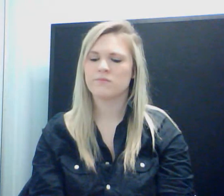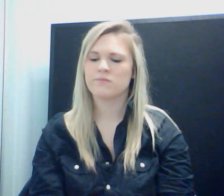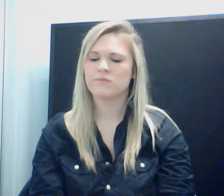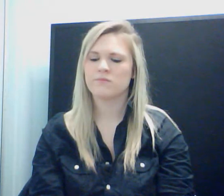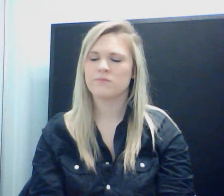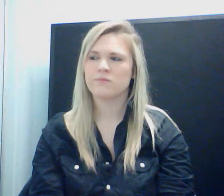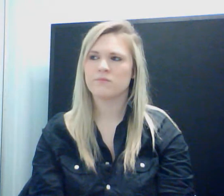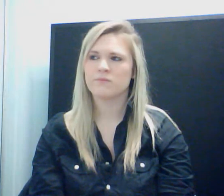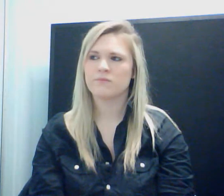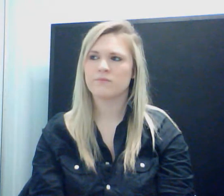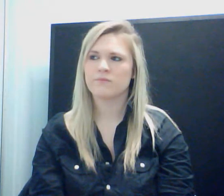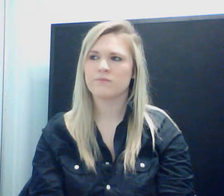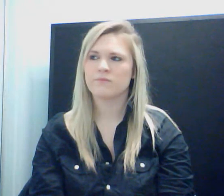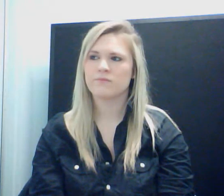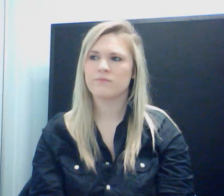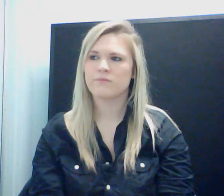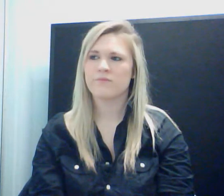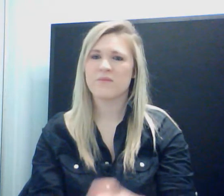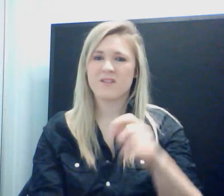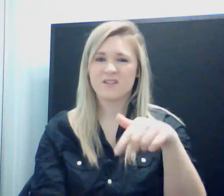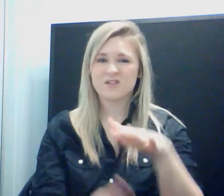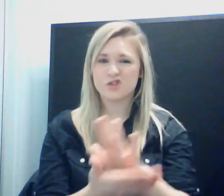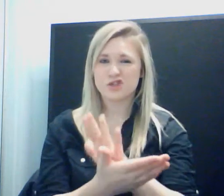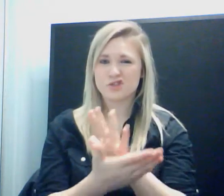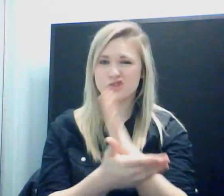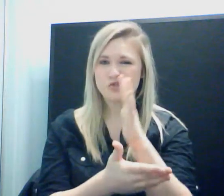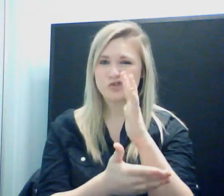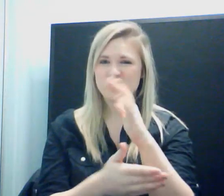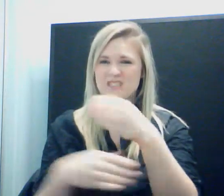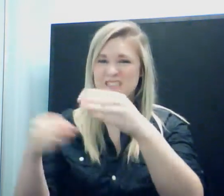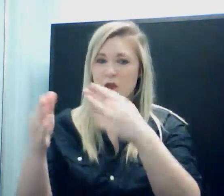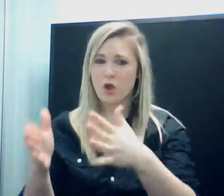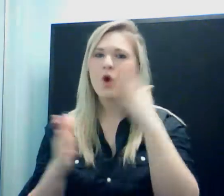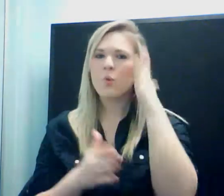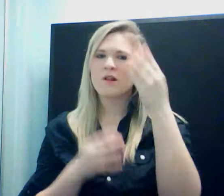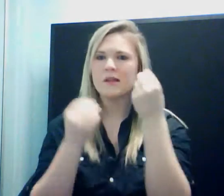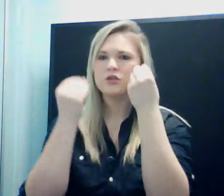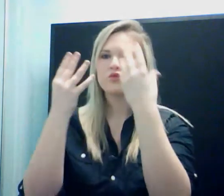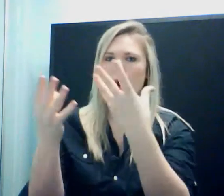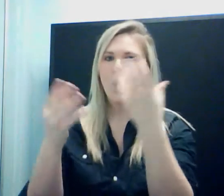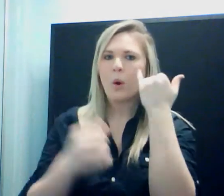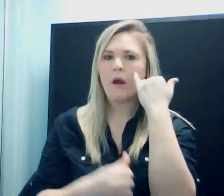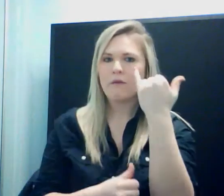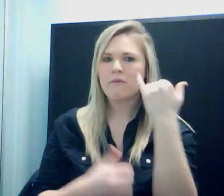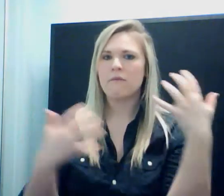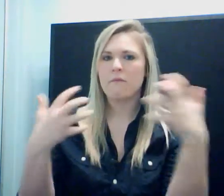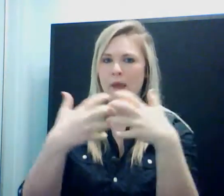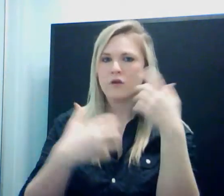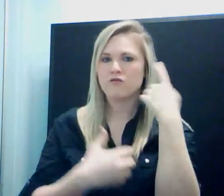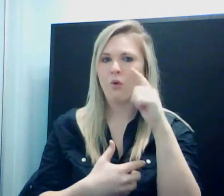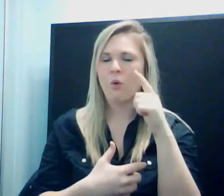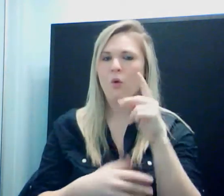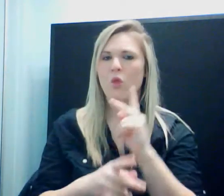And it will give the seller a general picture of whether or not you qualify for the loan.